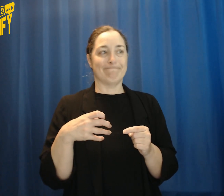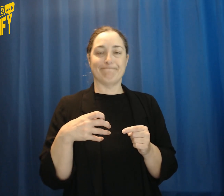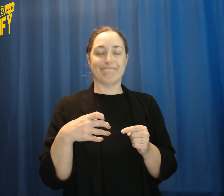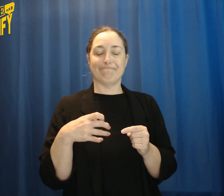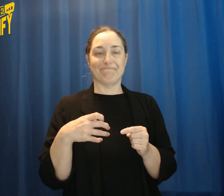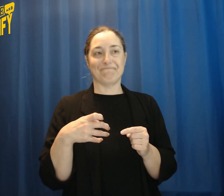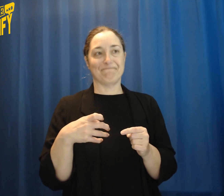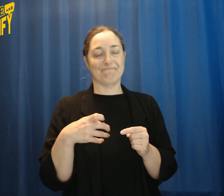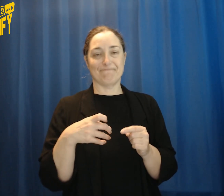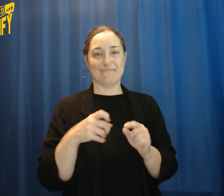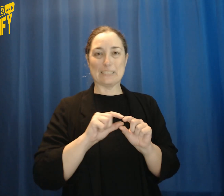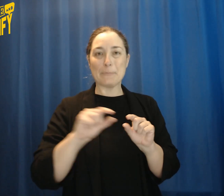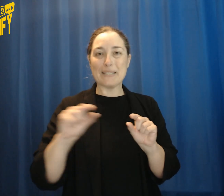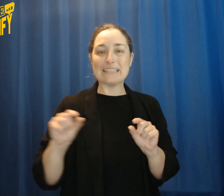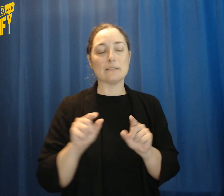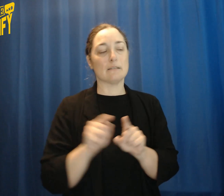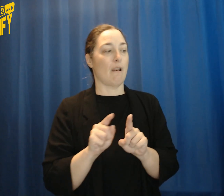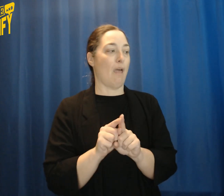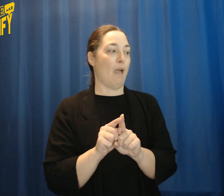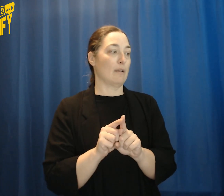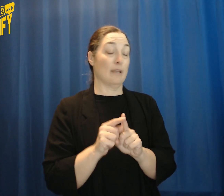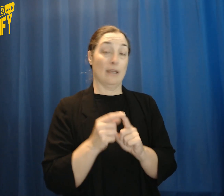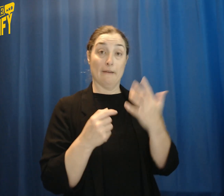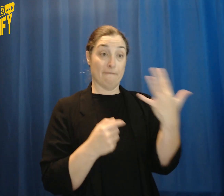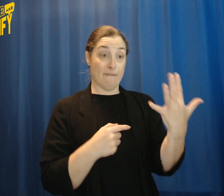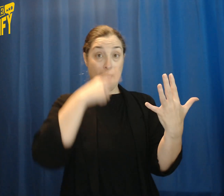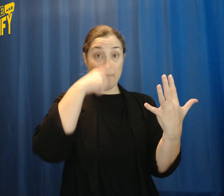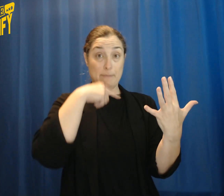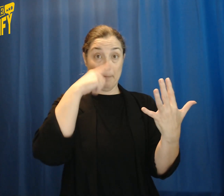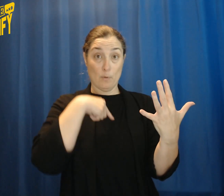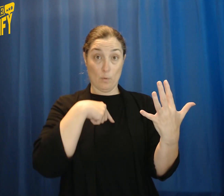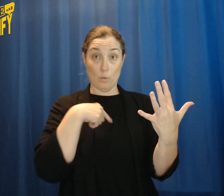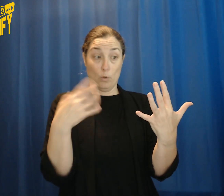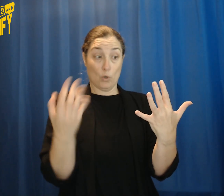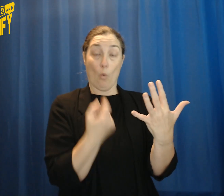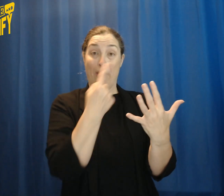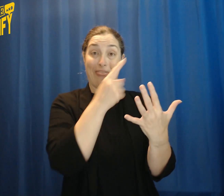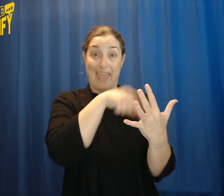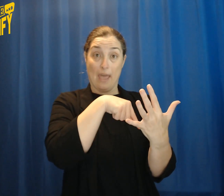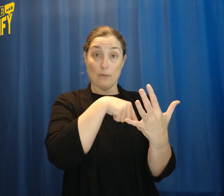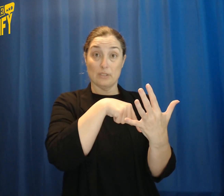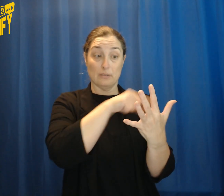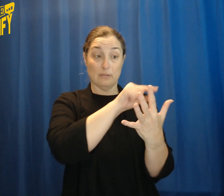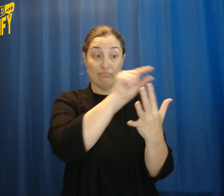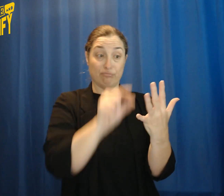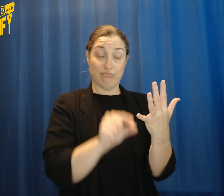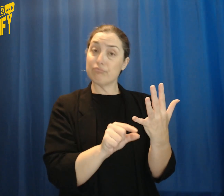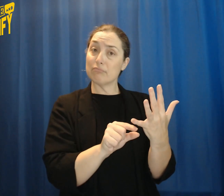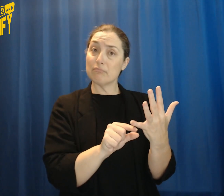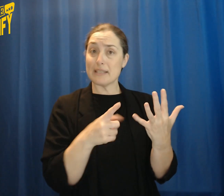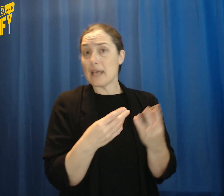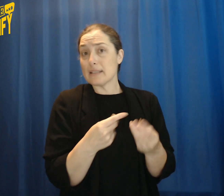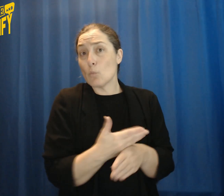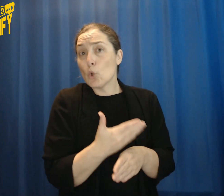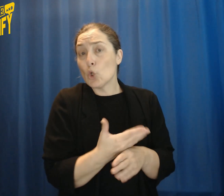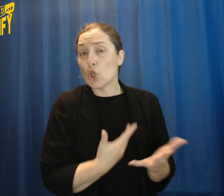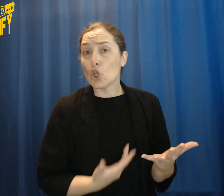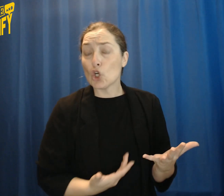say, if 5 people got $1,000 grant, I mean, that's a body of work. Mm-hmm. Arts access to as much as